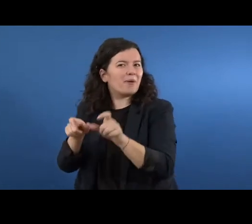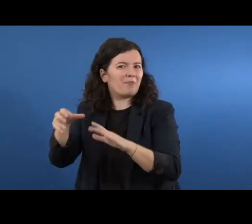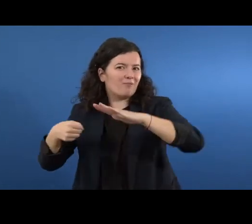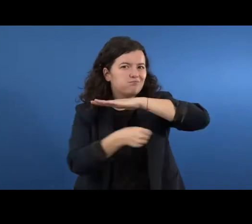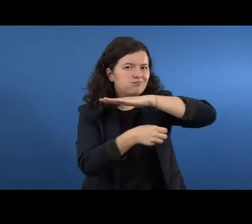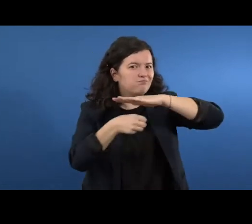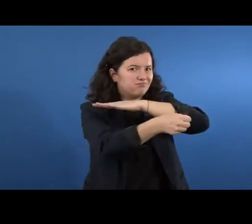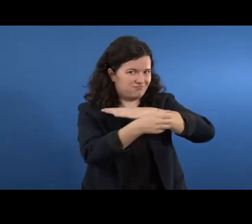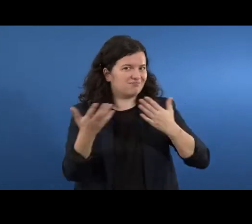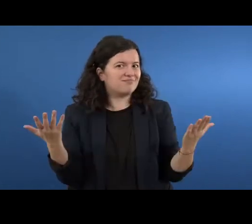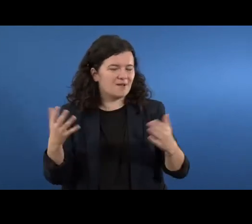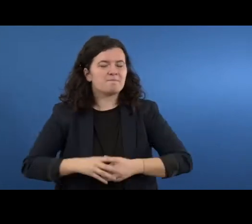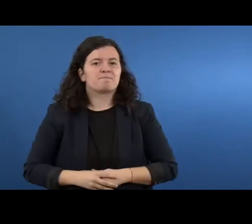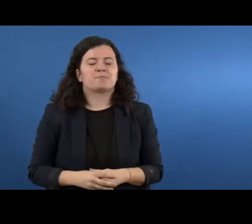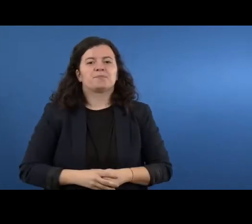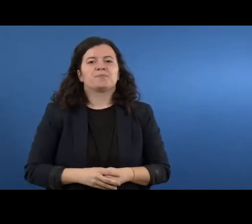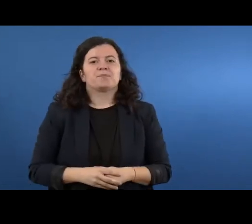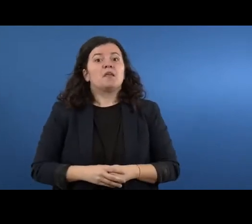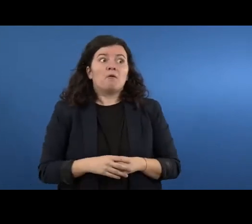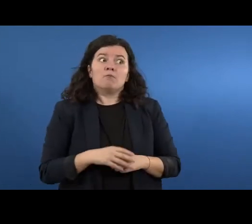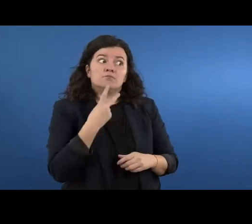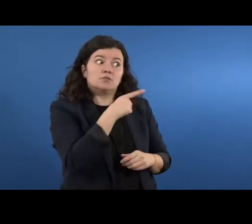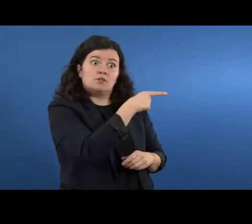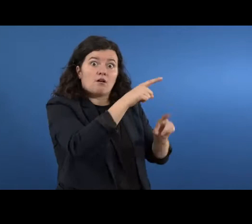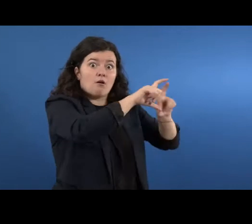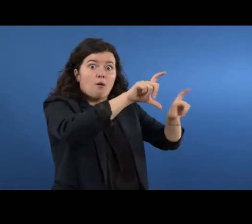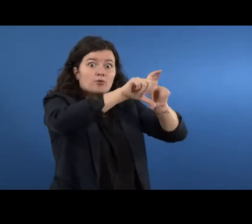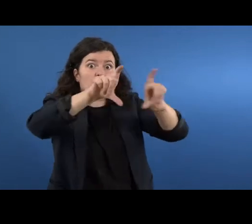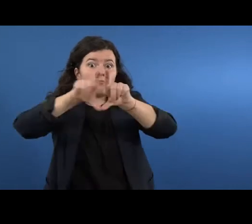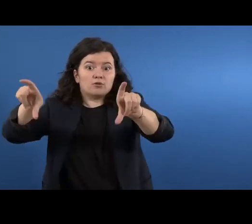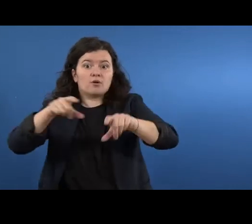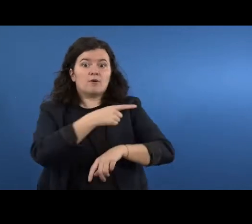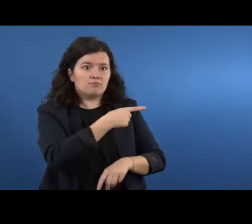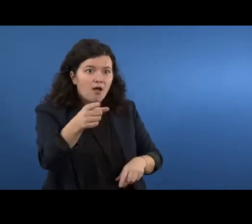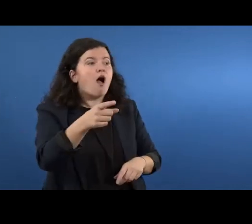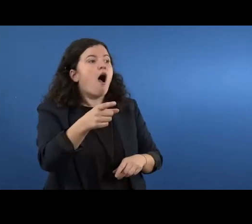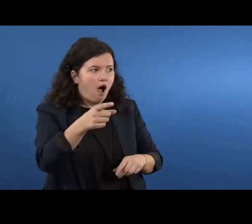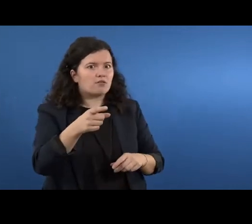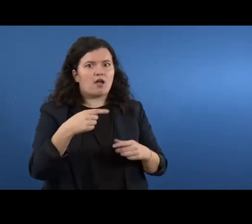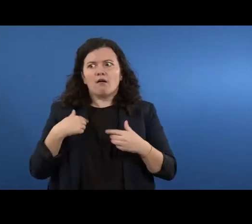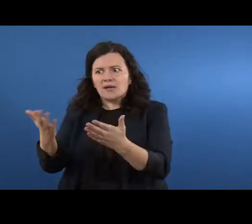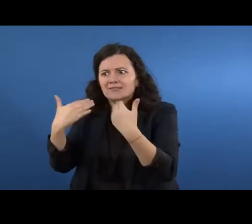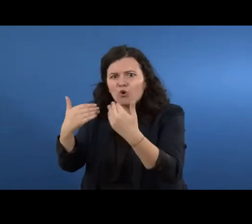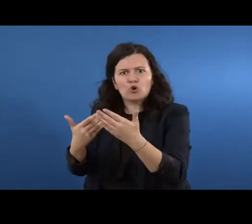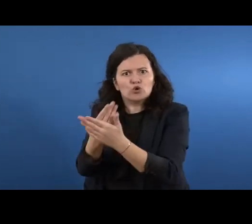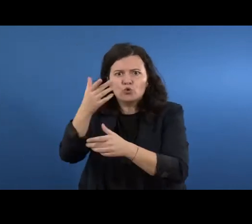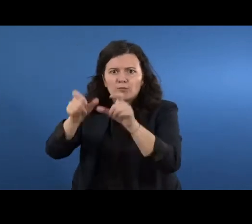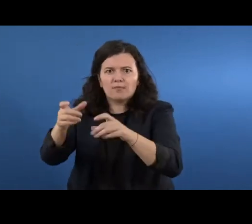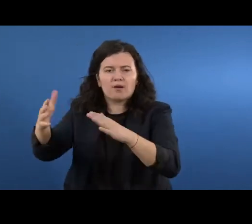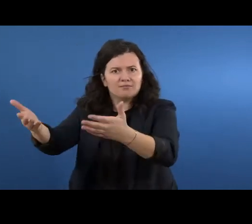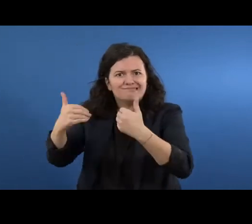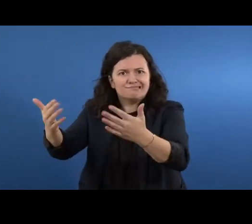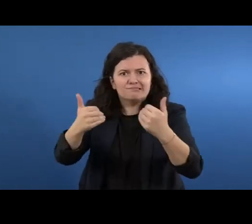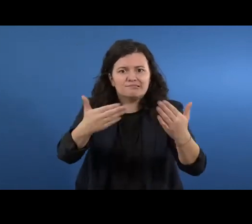companies, we've seen this happen, that there's a growing demand for talent. And combining these two realities together, from